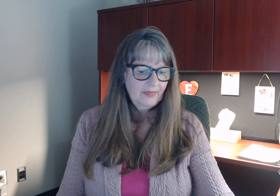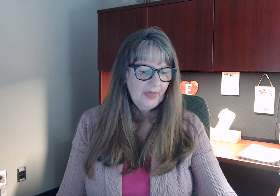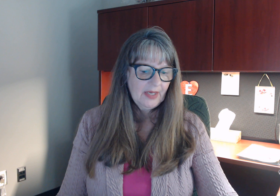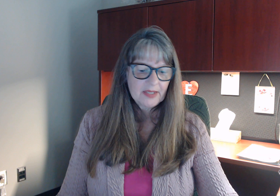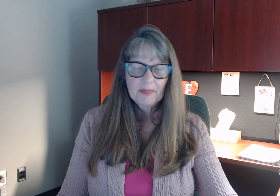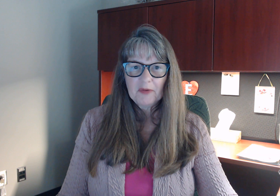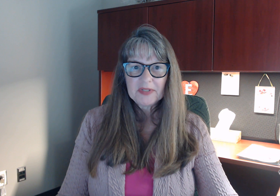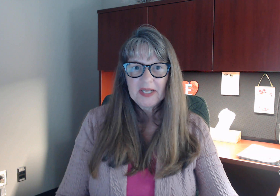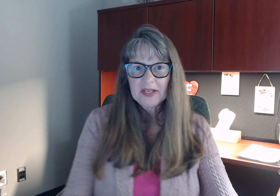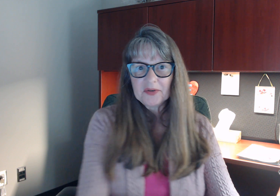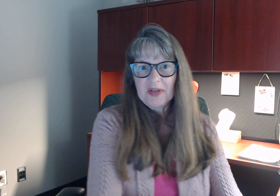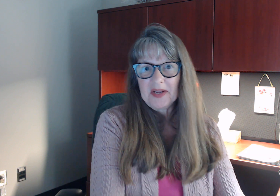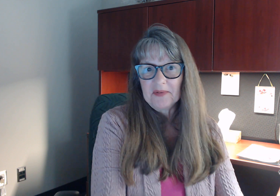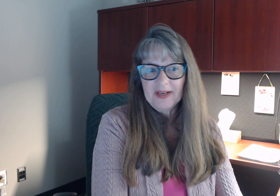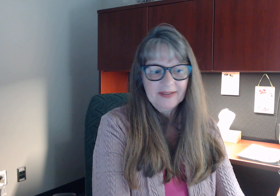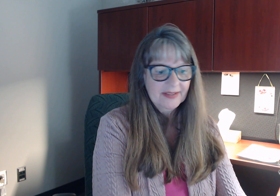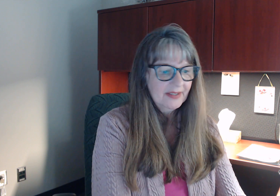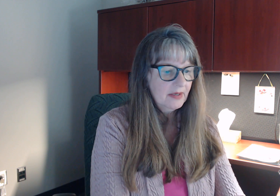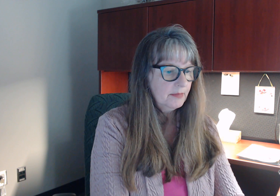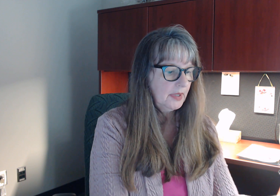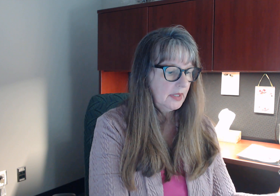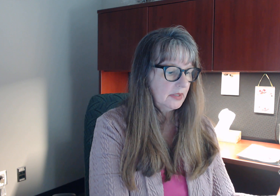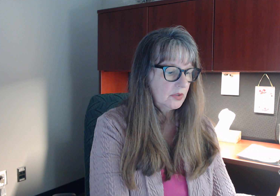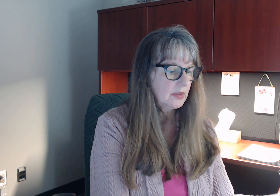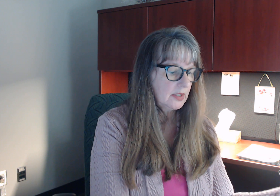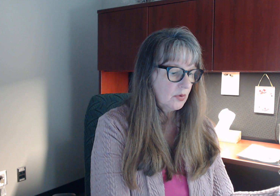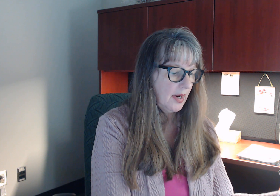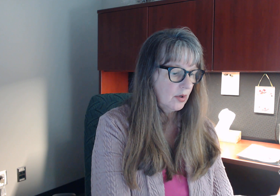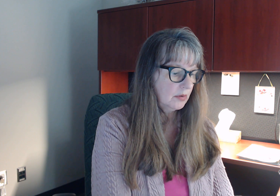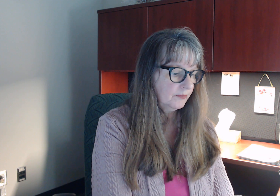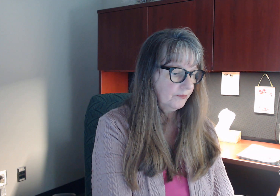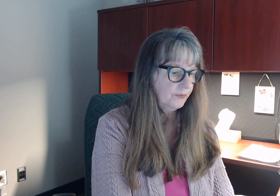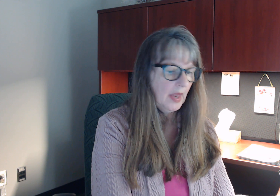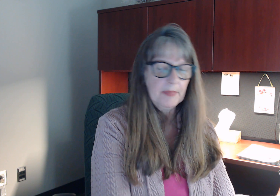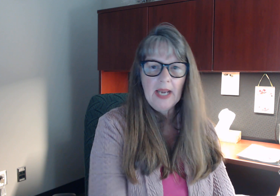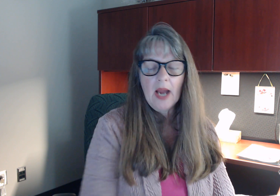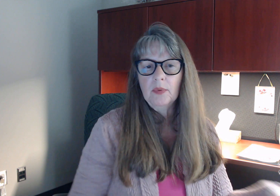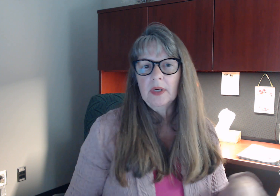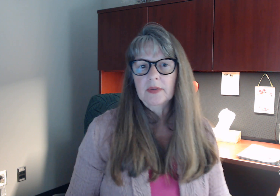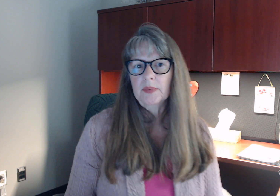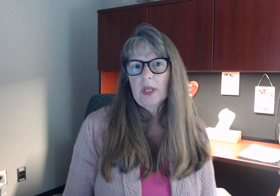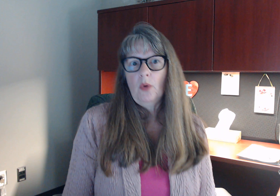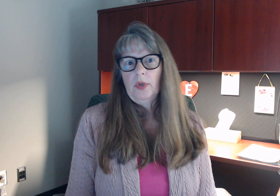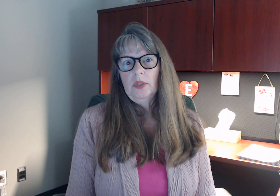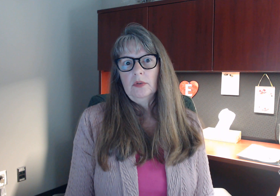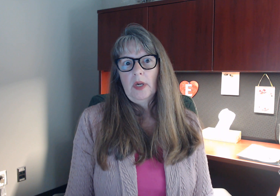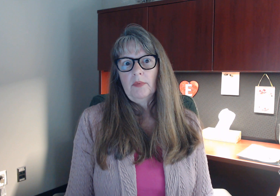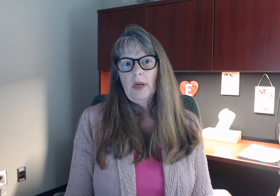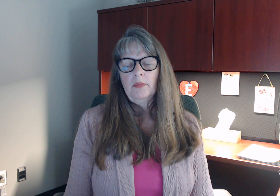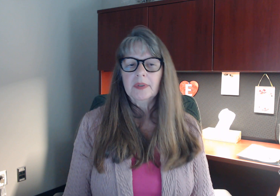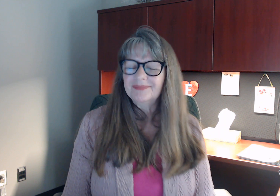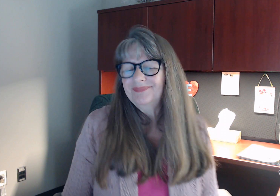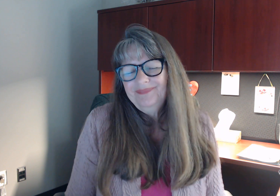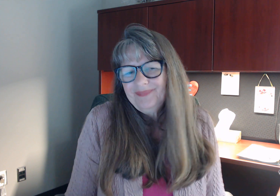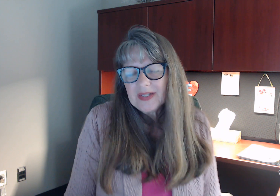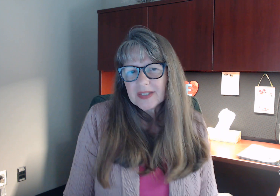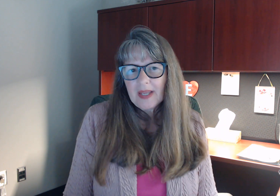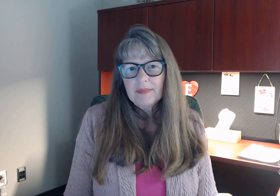It doesn't matter if it's an S or an A, right? But that's cracker. I mean, I wouldn't. Someone say, "Oh, you didn't do that right." Well, it's the same